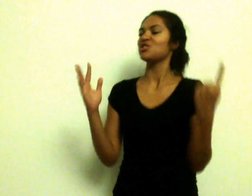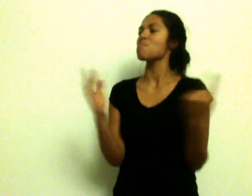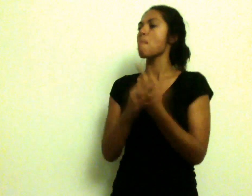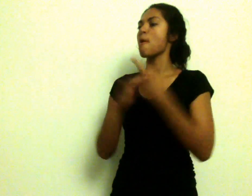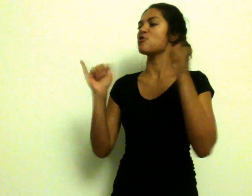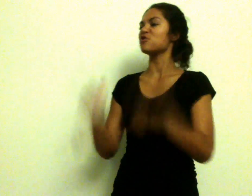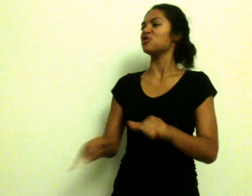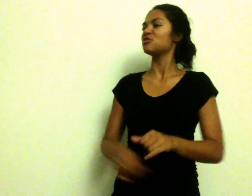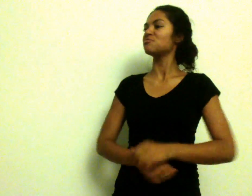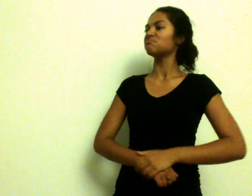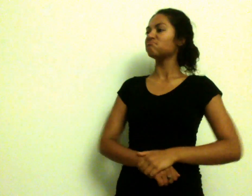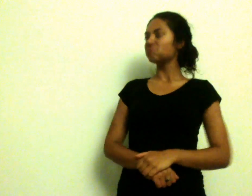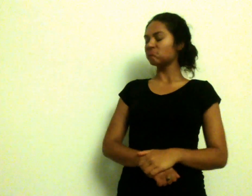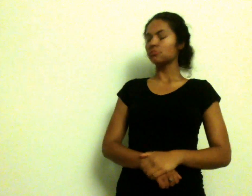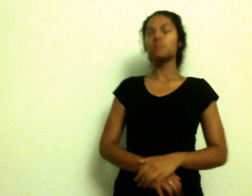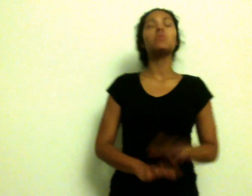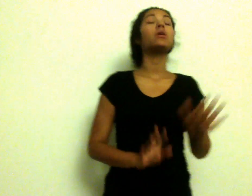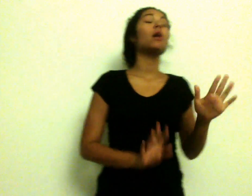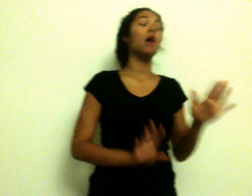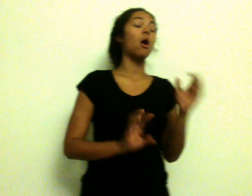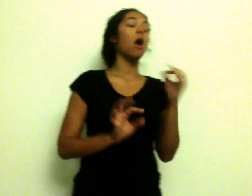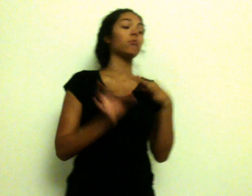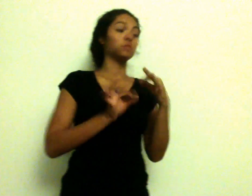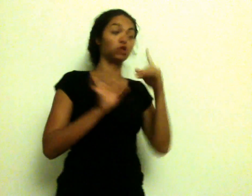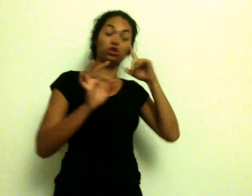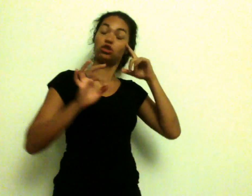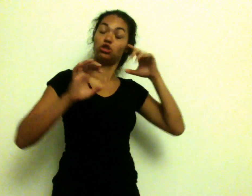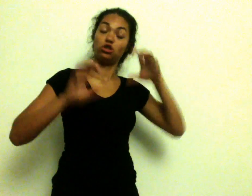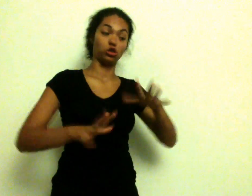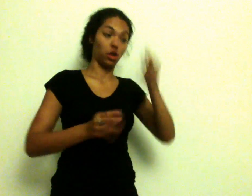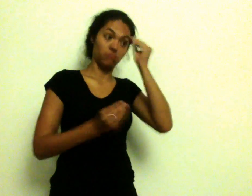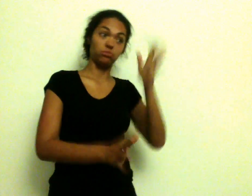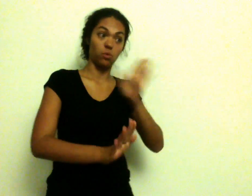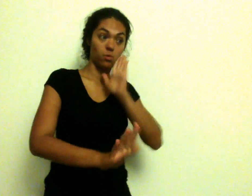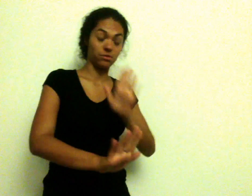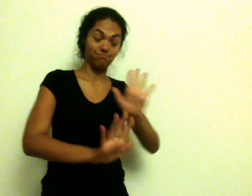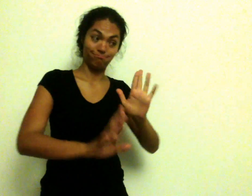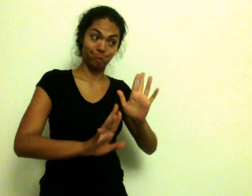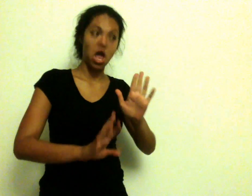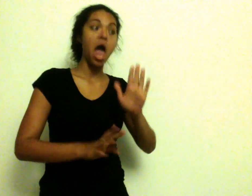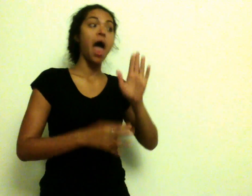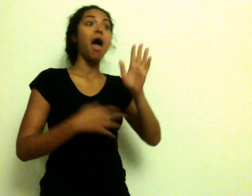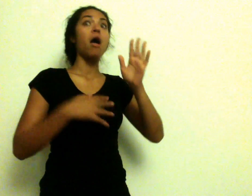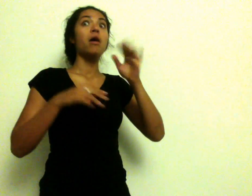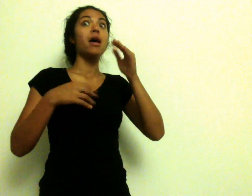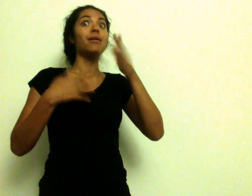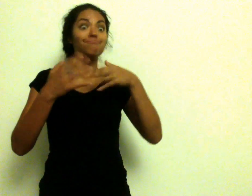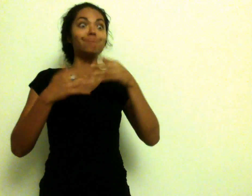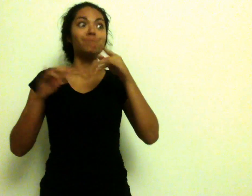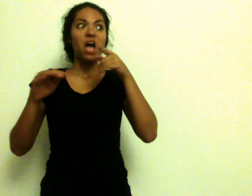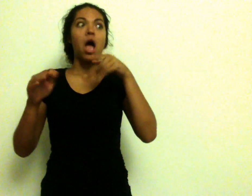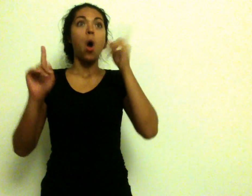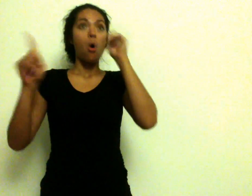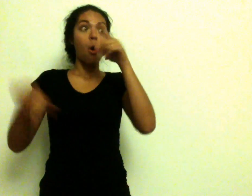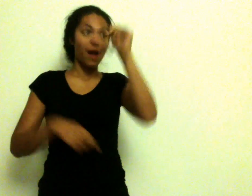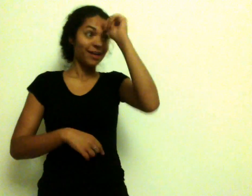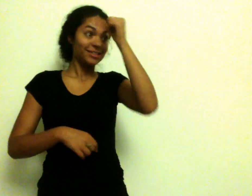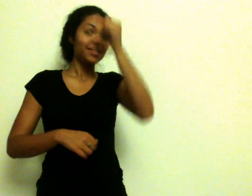doesn't it? I said, sir, I got some shocking news for you. Even in India, we look both ways before we cross the